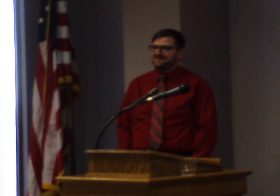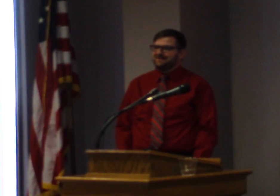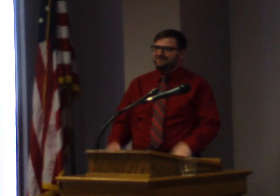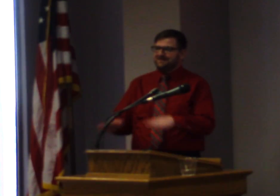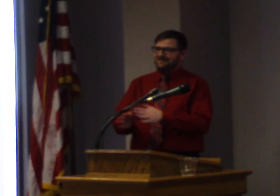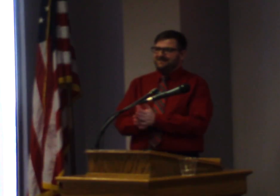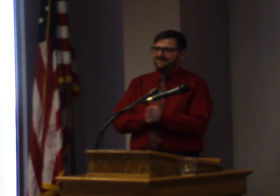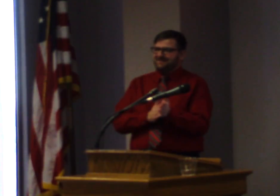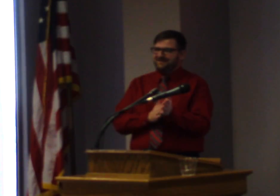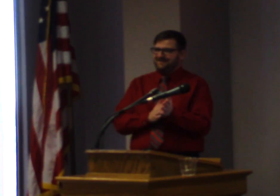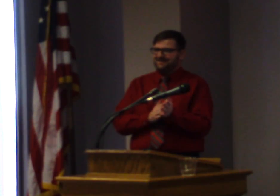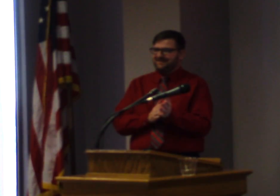Is that right? Okay. I was wrong.